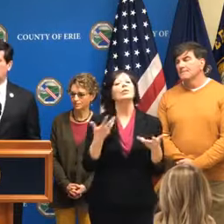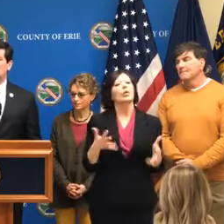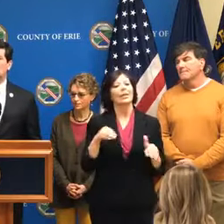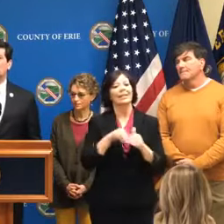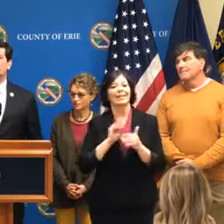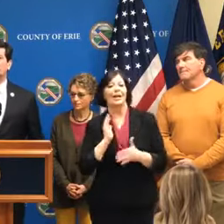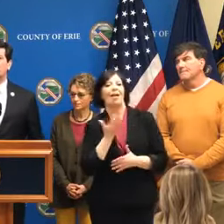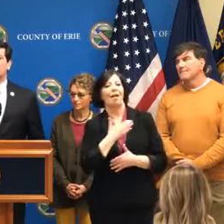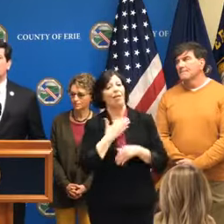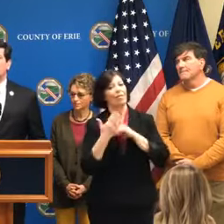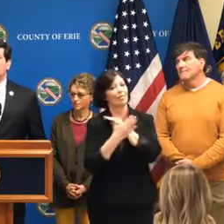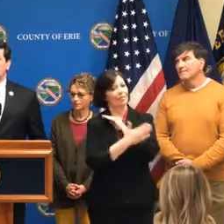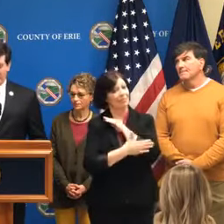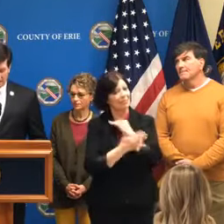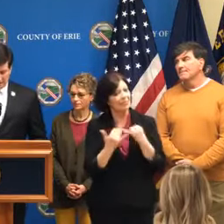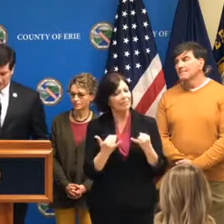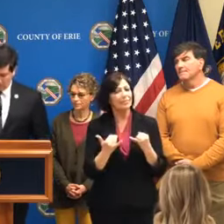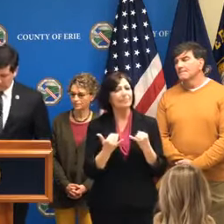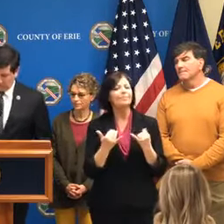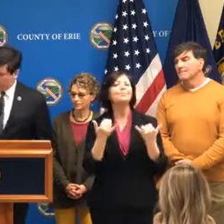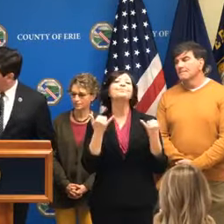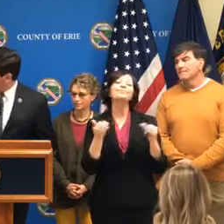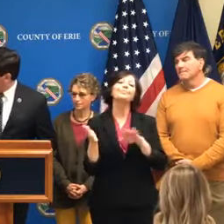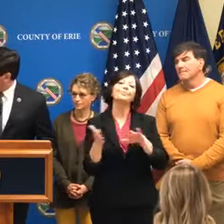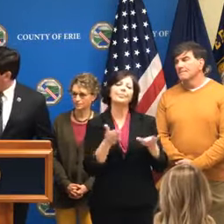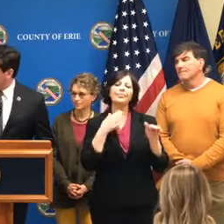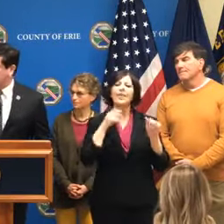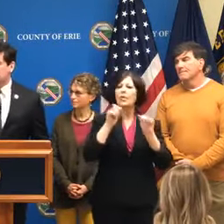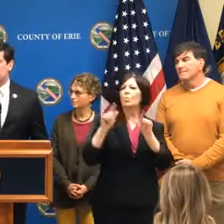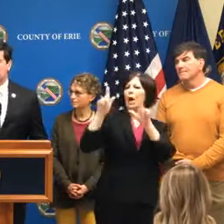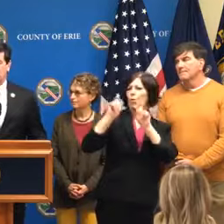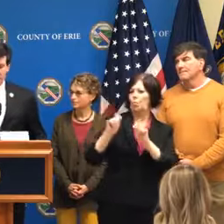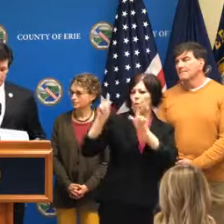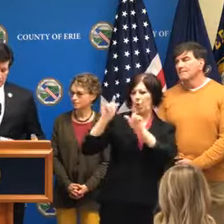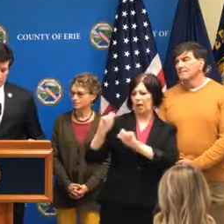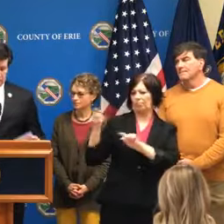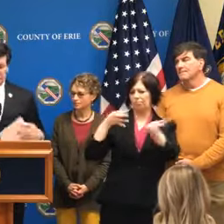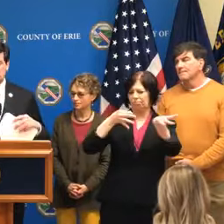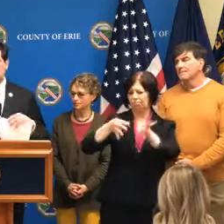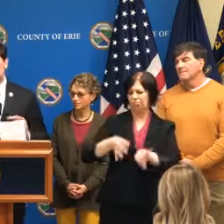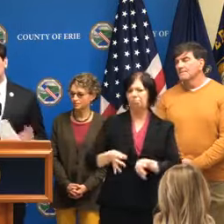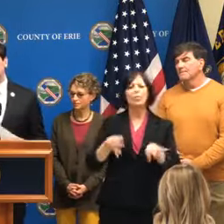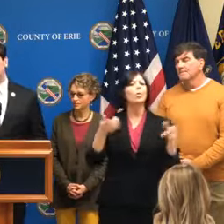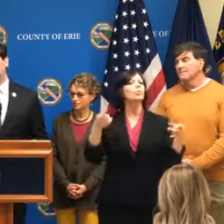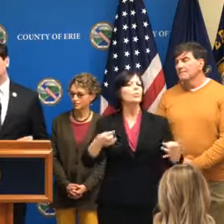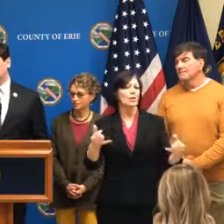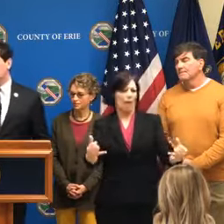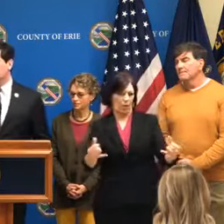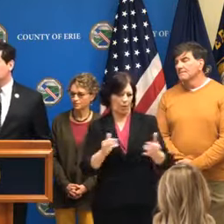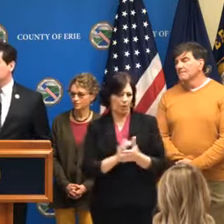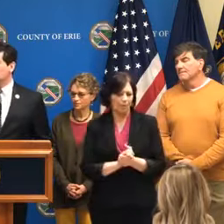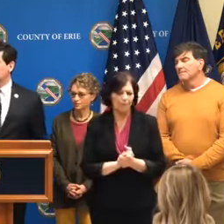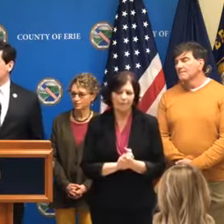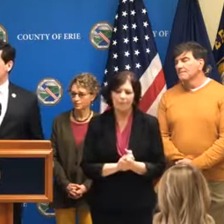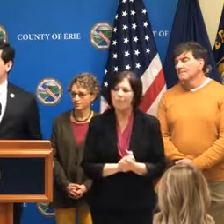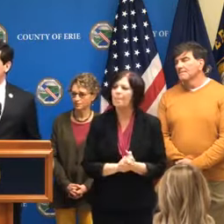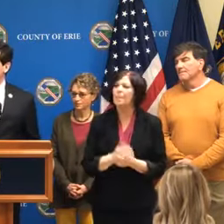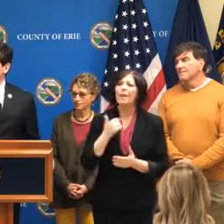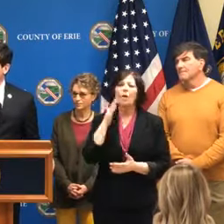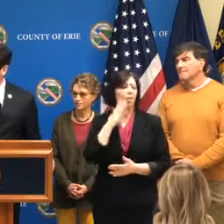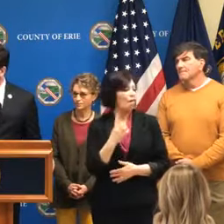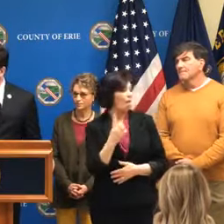our community. With that, I'd like to go through a PowerPoint presentation to talk a little bit about where we are today. At various times, I'll ask